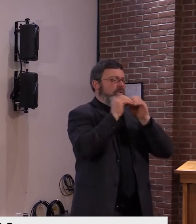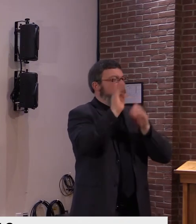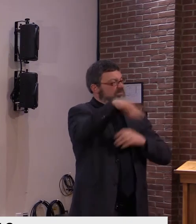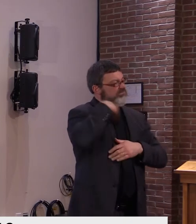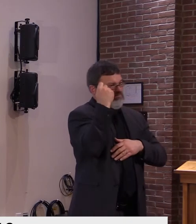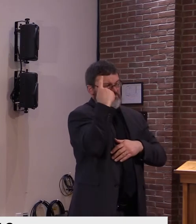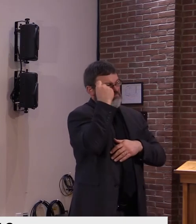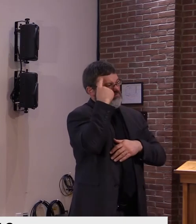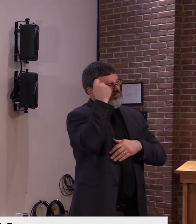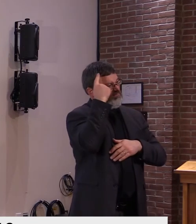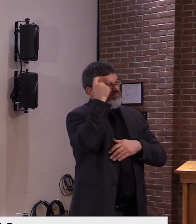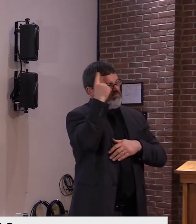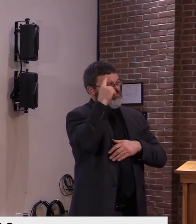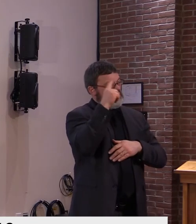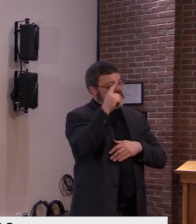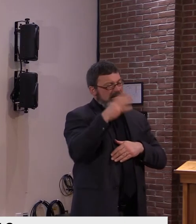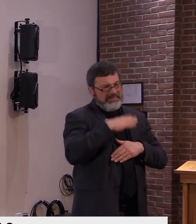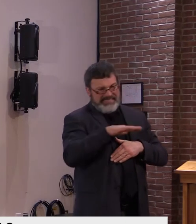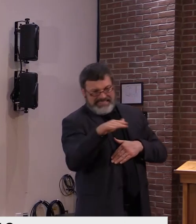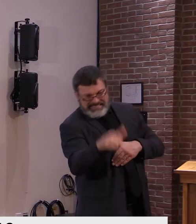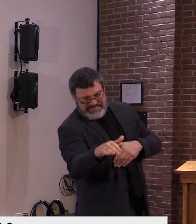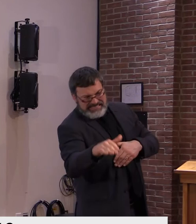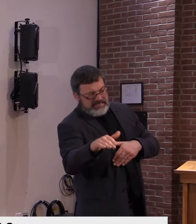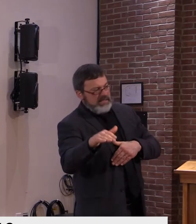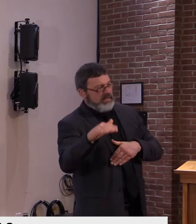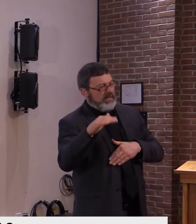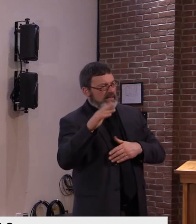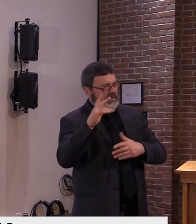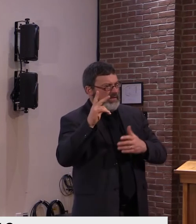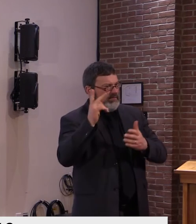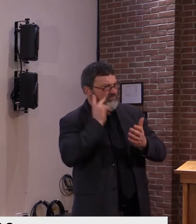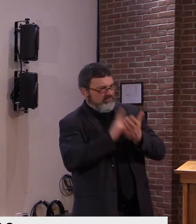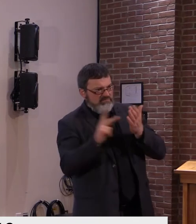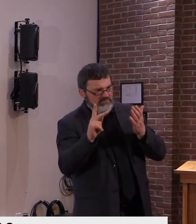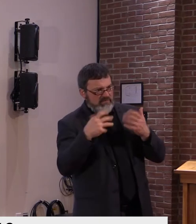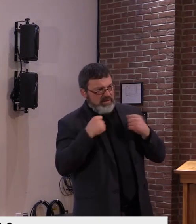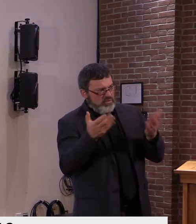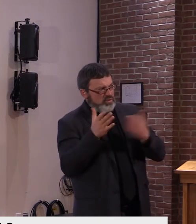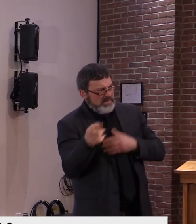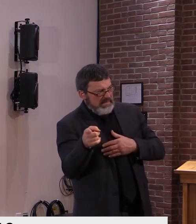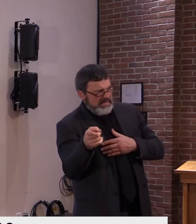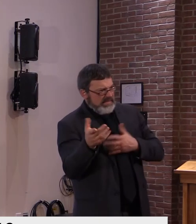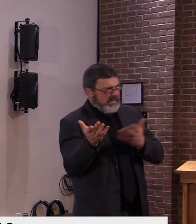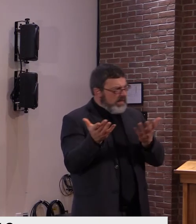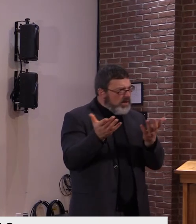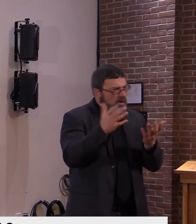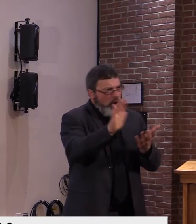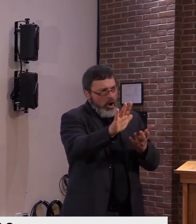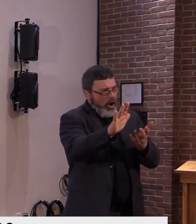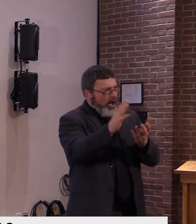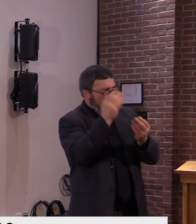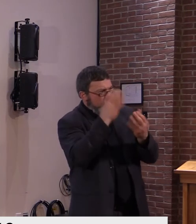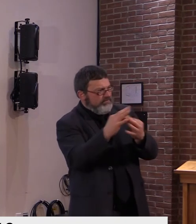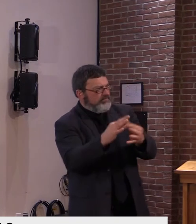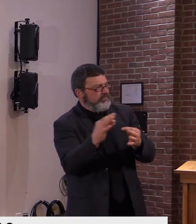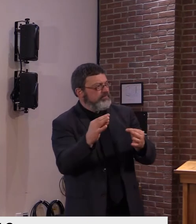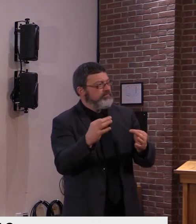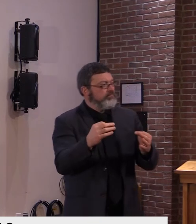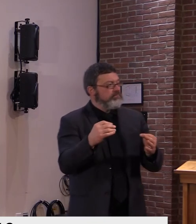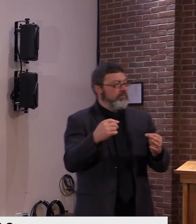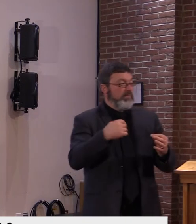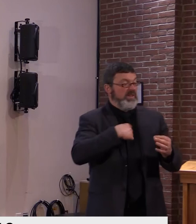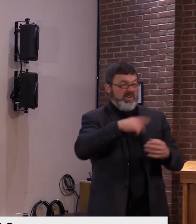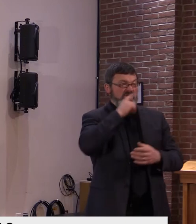Smith is able to provide any of that, but we'd be happy to do that. We should probably talk about that more as time moves